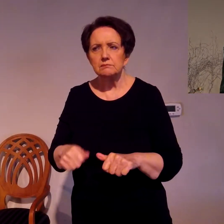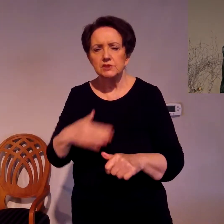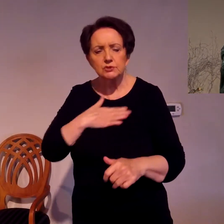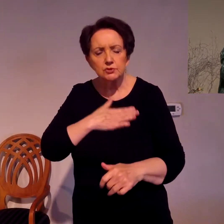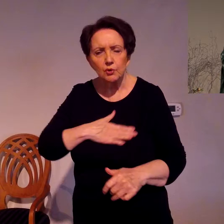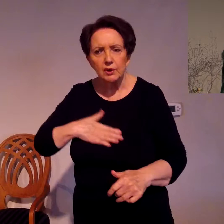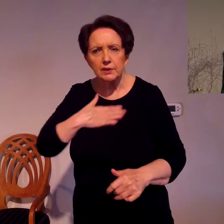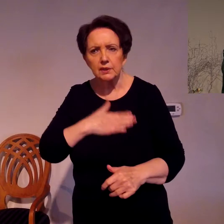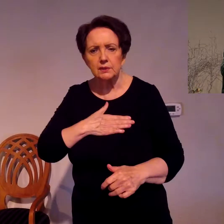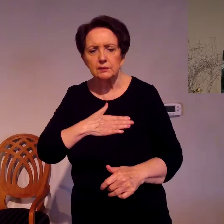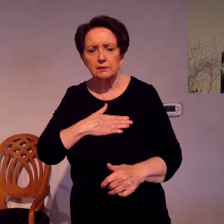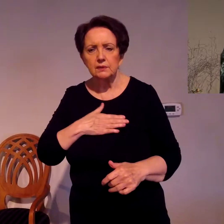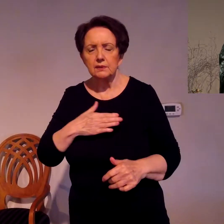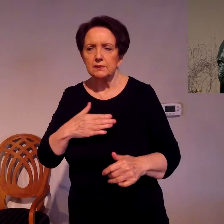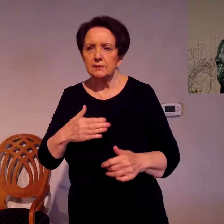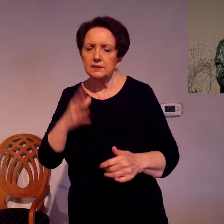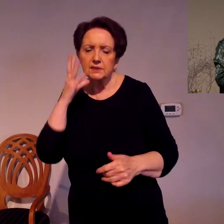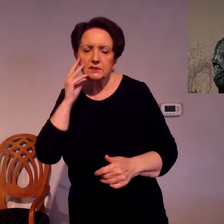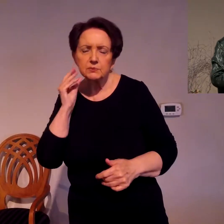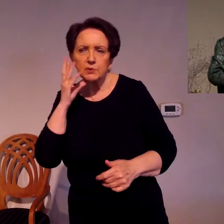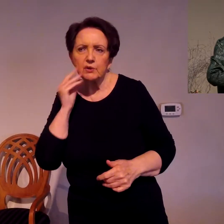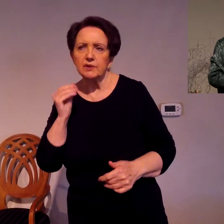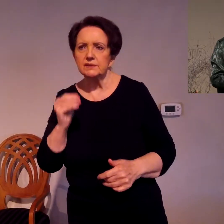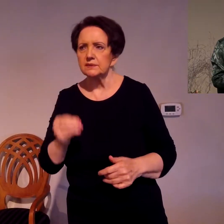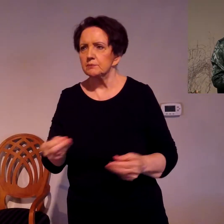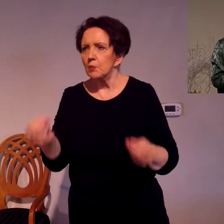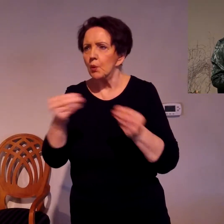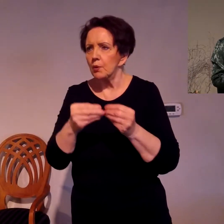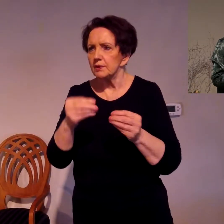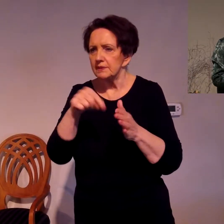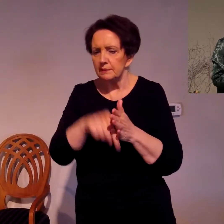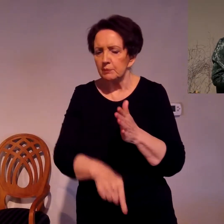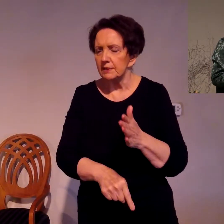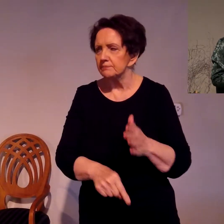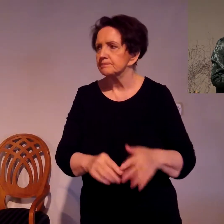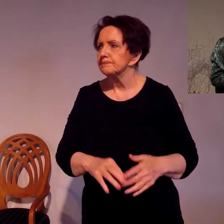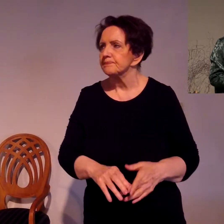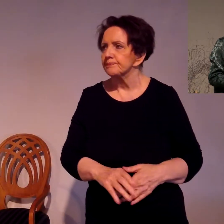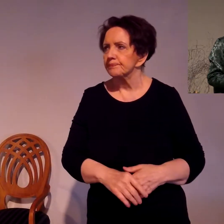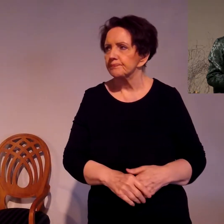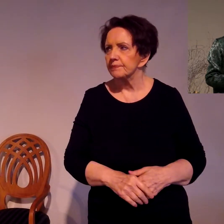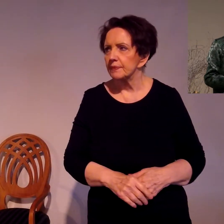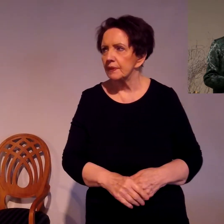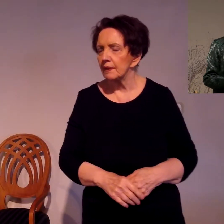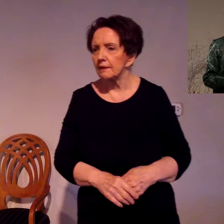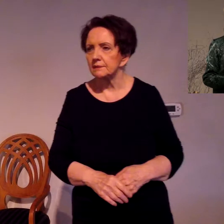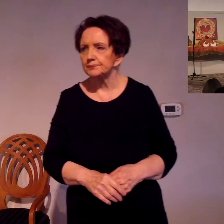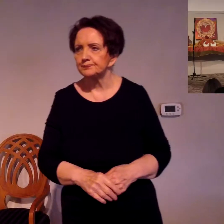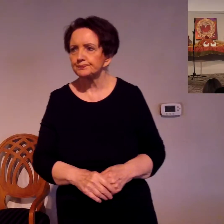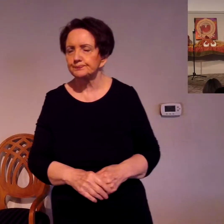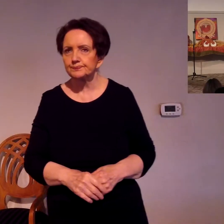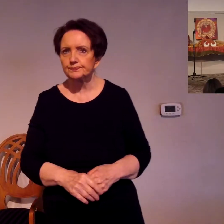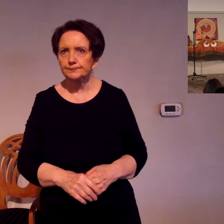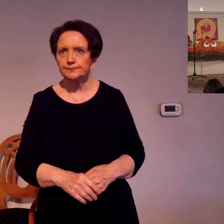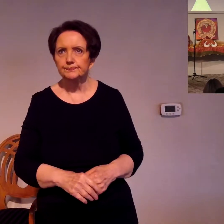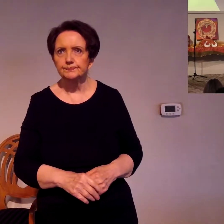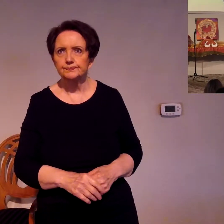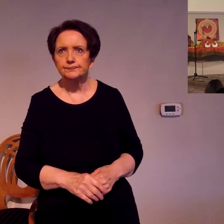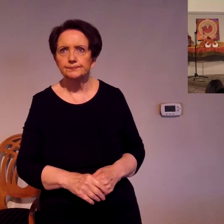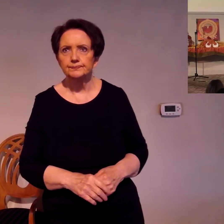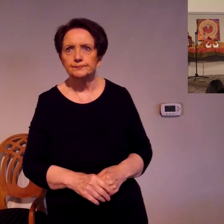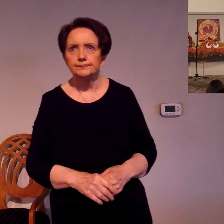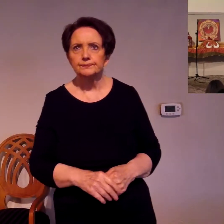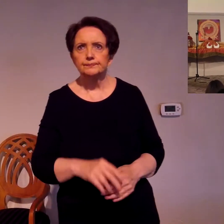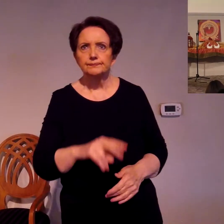enjoy it and revel in it and experience it when we're actually talking with each other. All right, so the